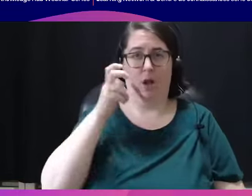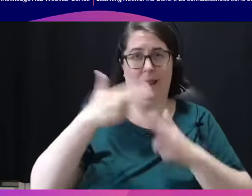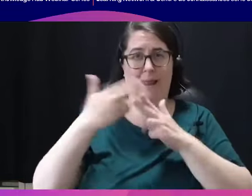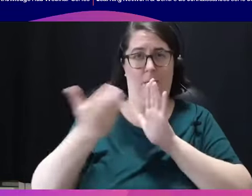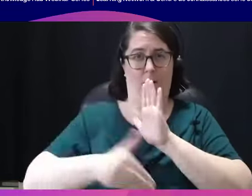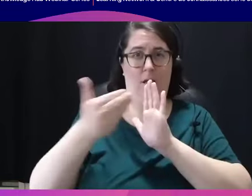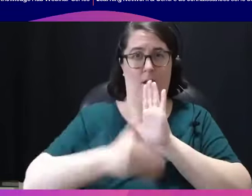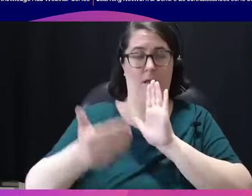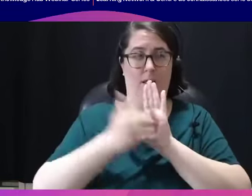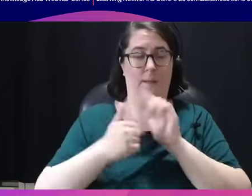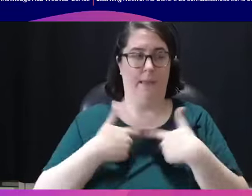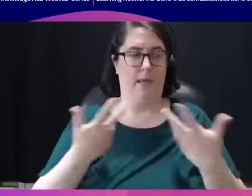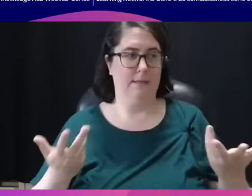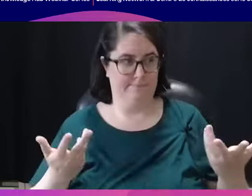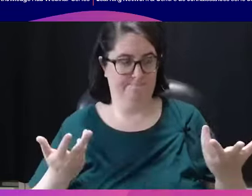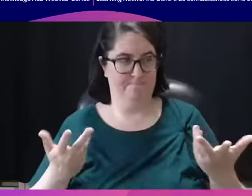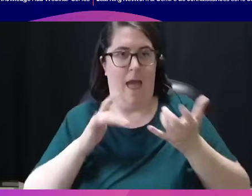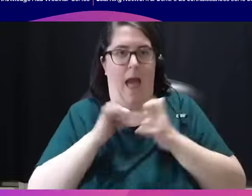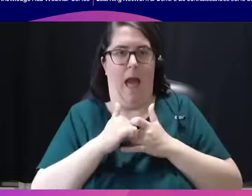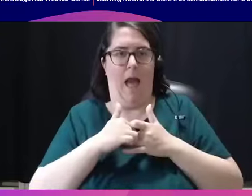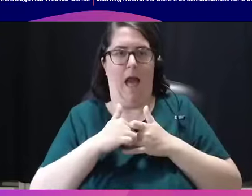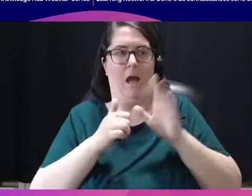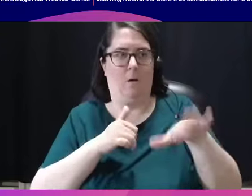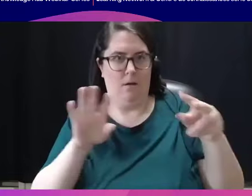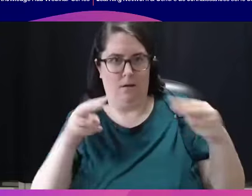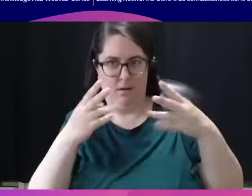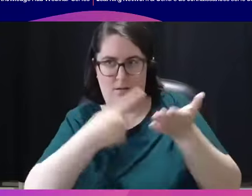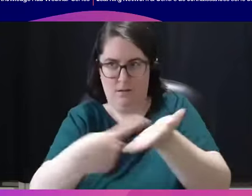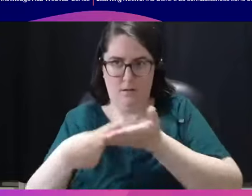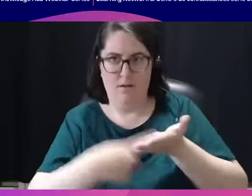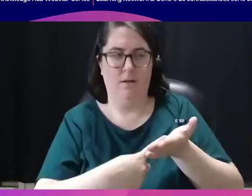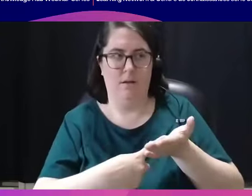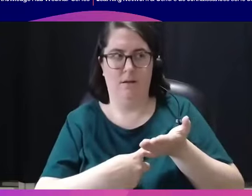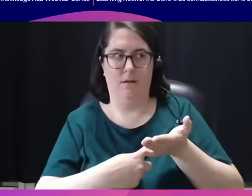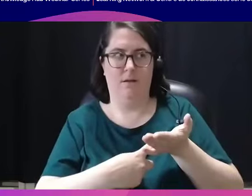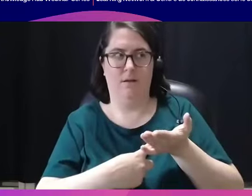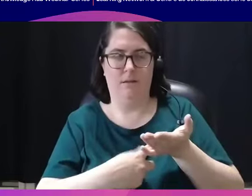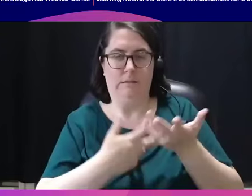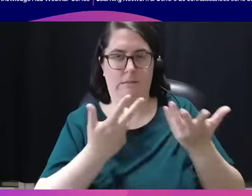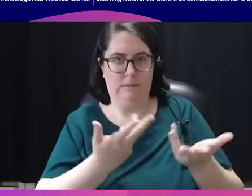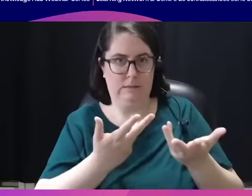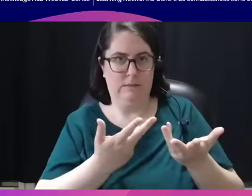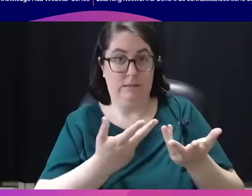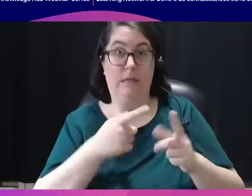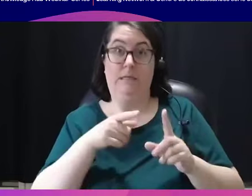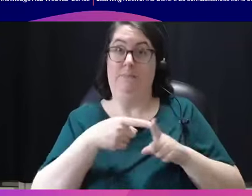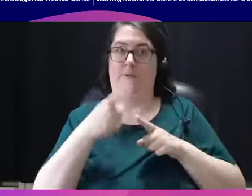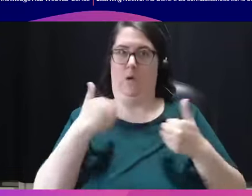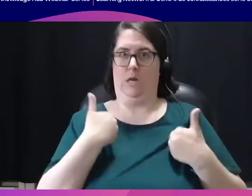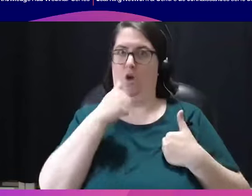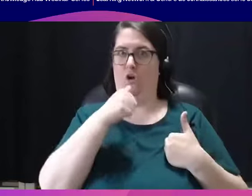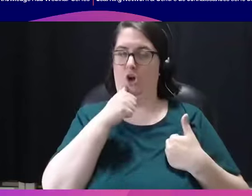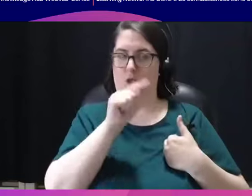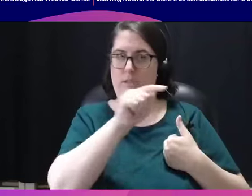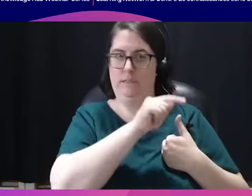don't know how to have those discussions, and it impacts their classroom, especially the young girls in that